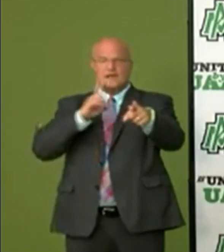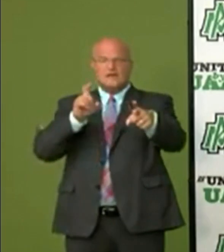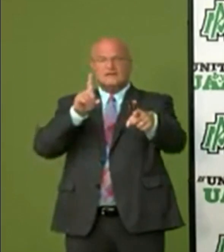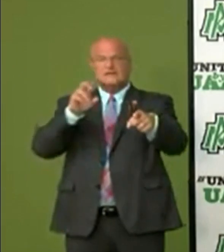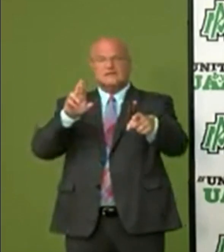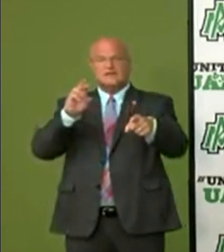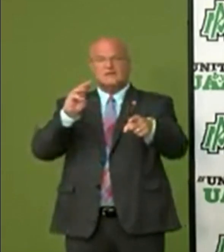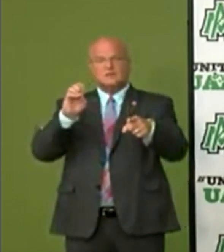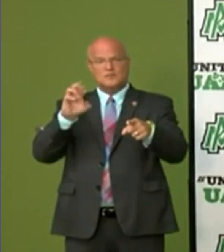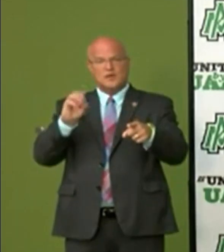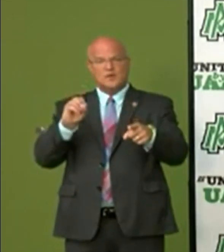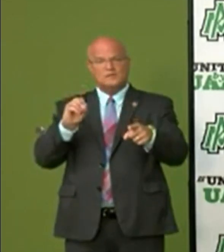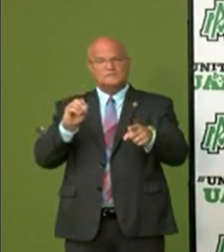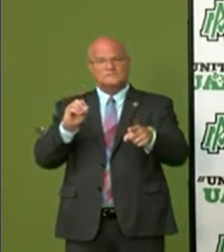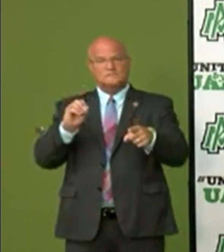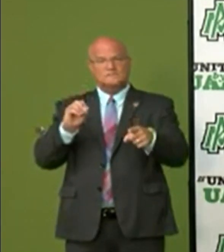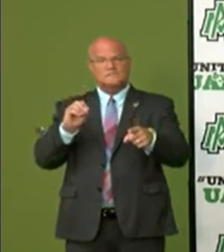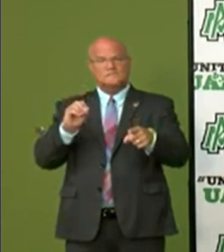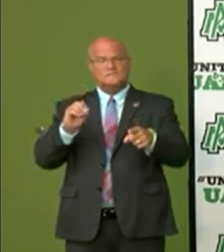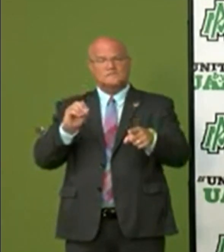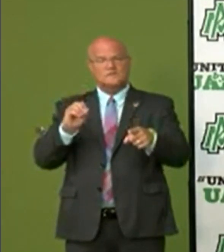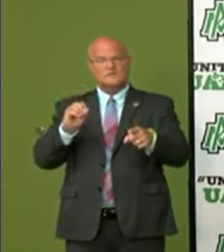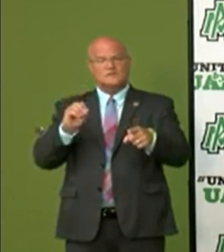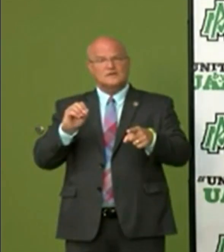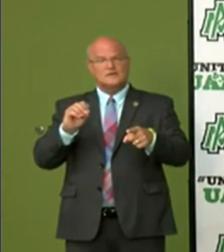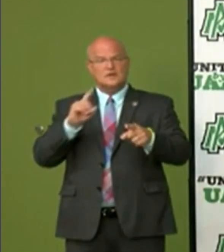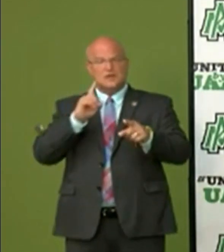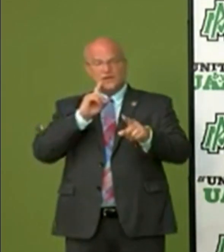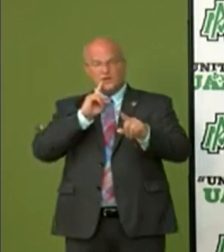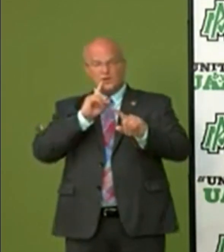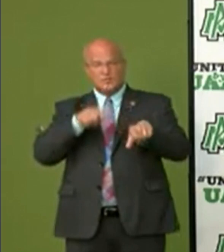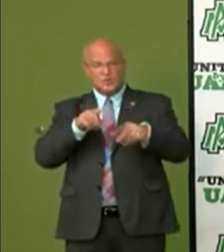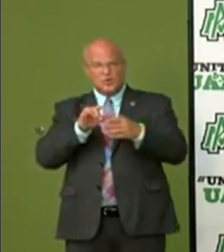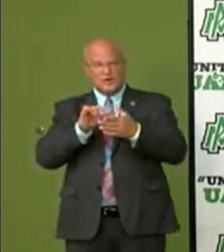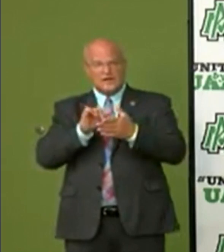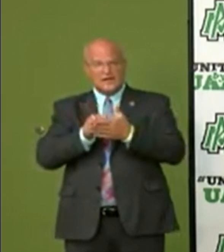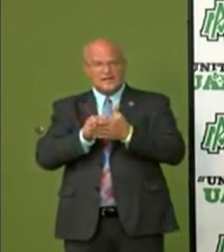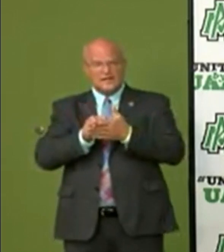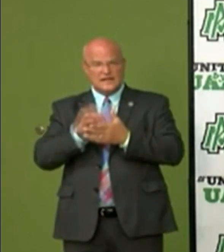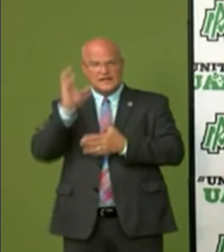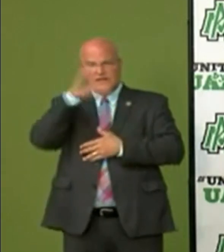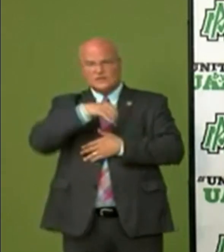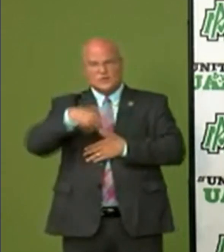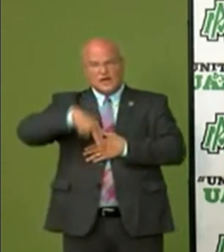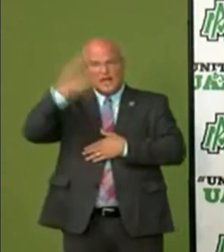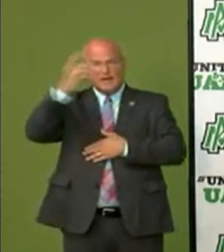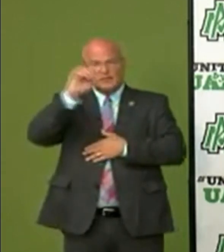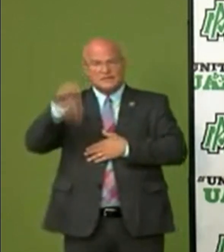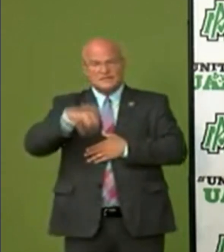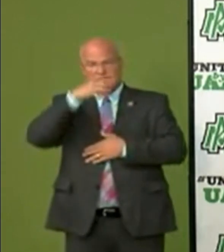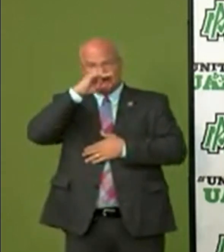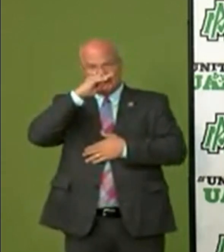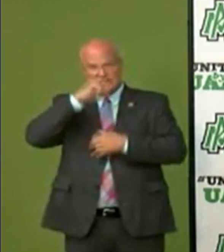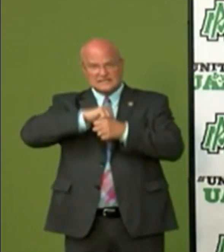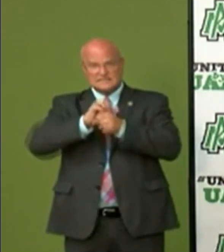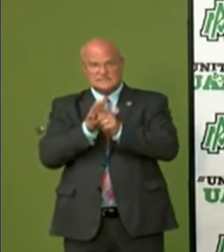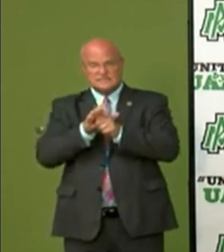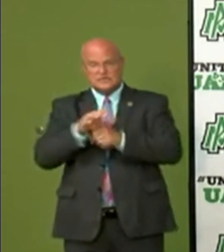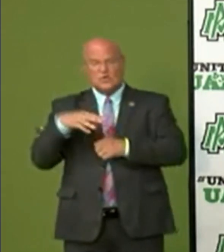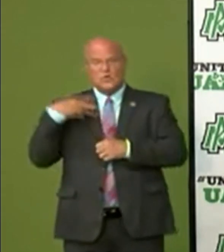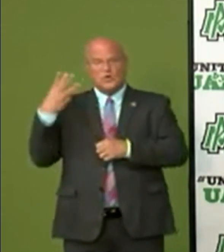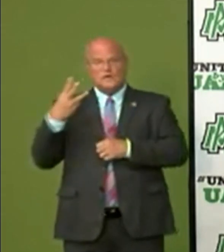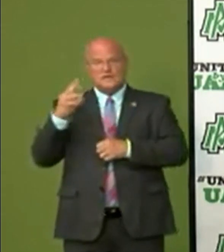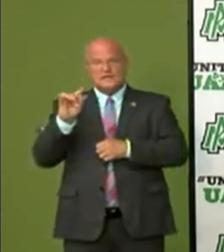for Dr. Romero. Dr. Romero reported there was an unusual high percentage of kids with COVID in Washington